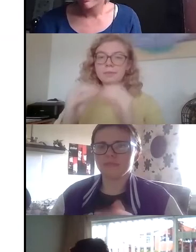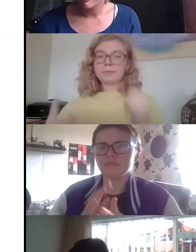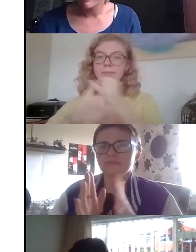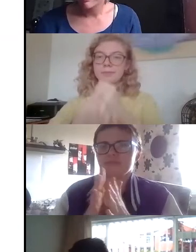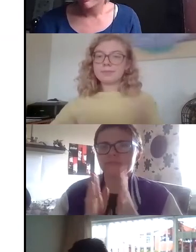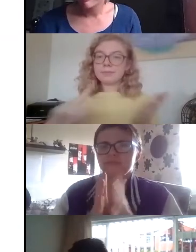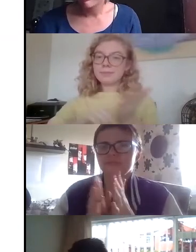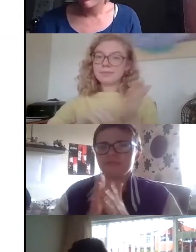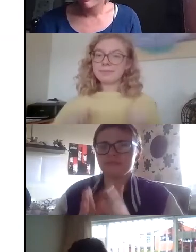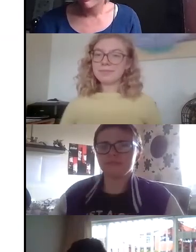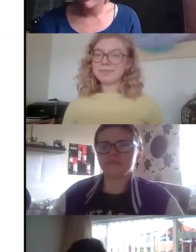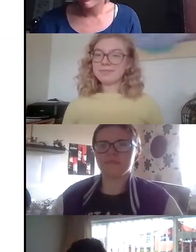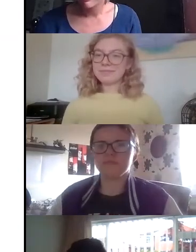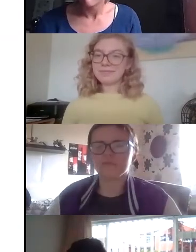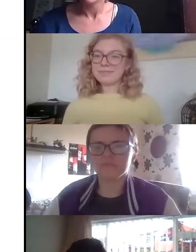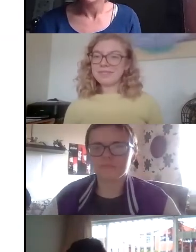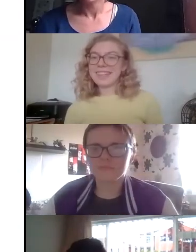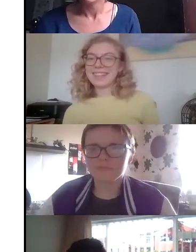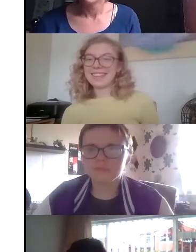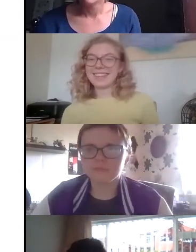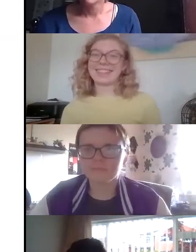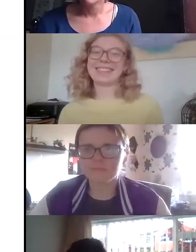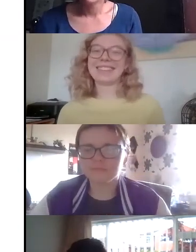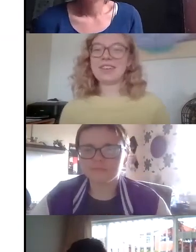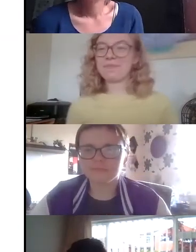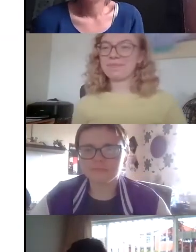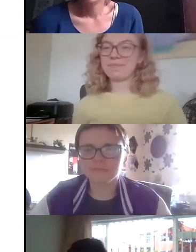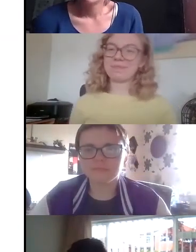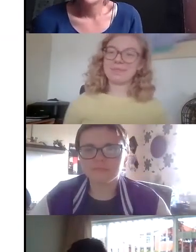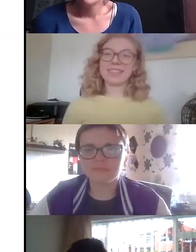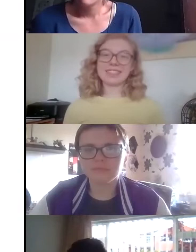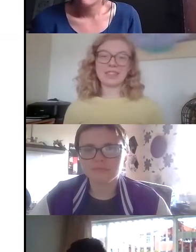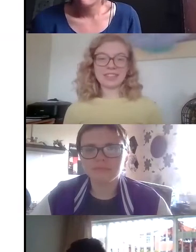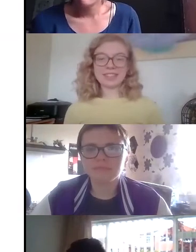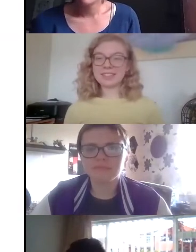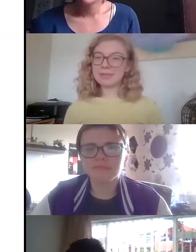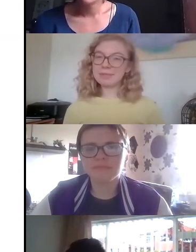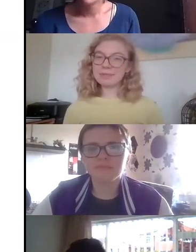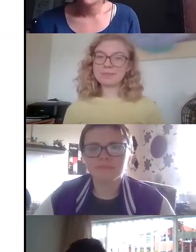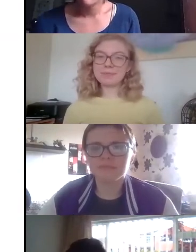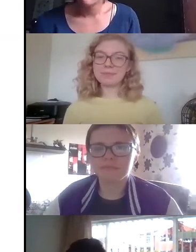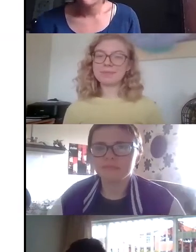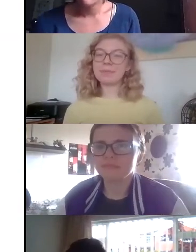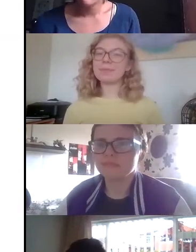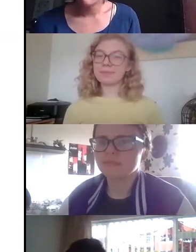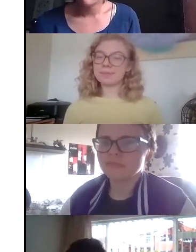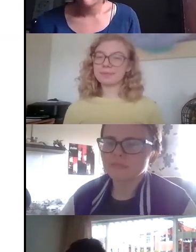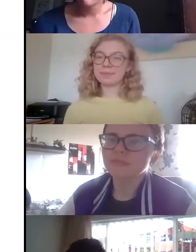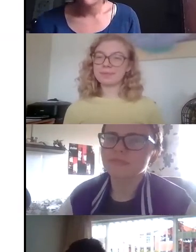Sorry, Catherine, I was giving you an extra sneaky extra word there. Cool. We all had a little